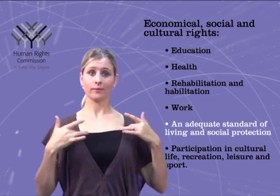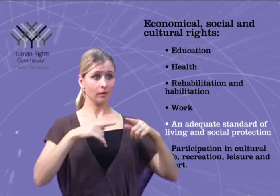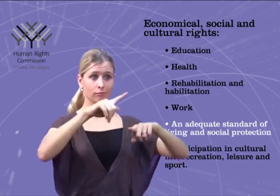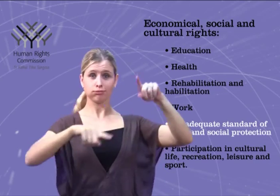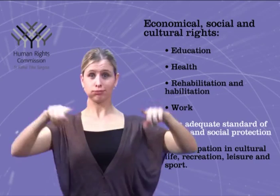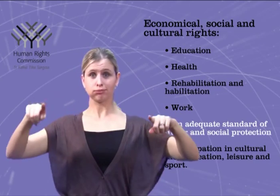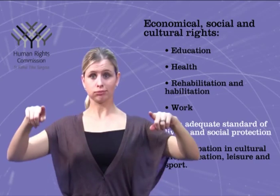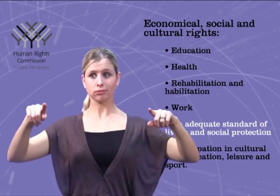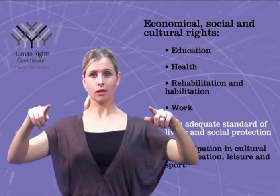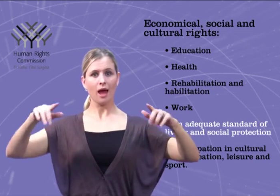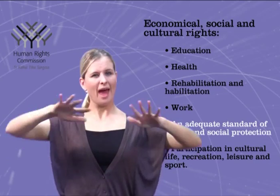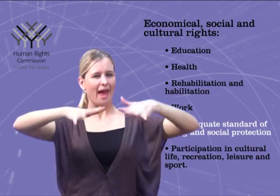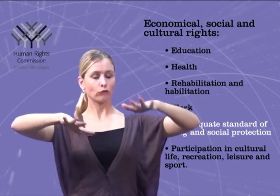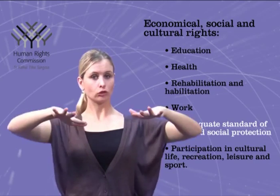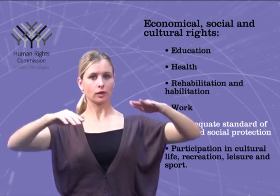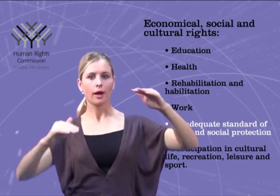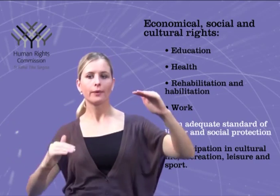an adequate standard of living